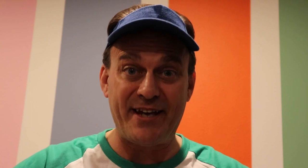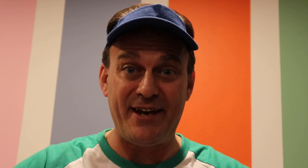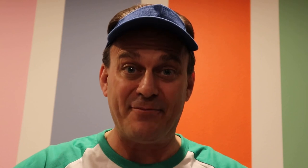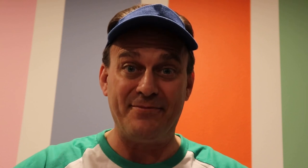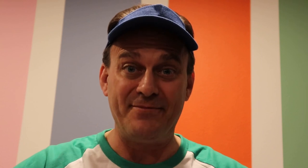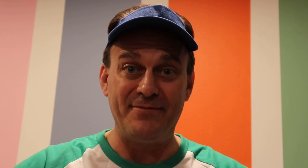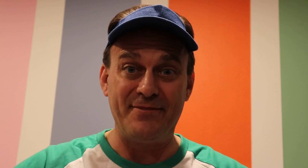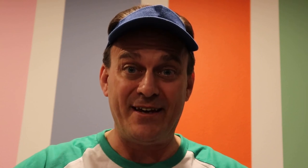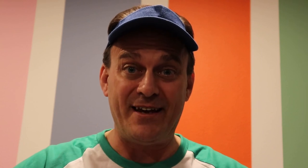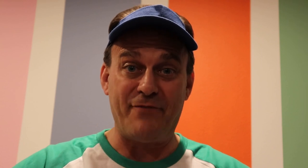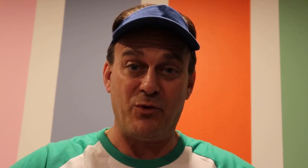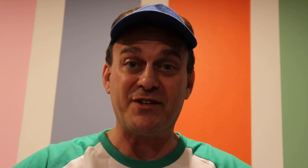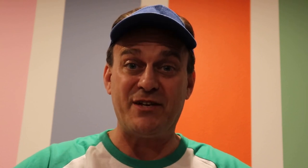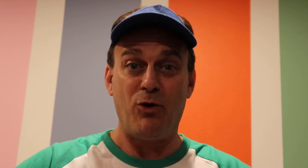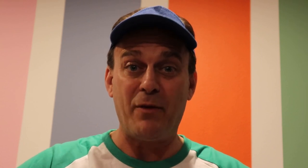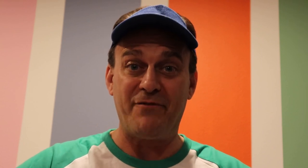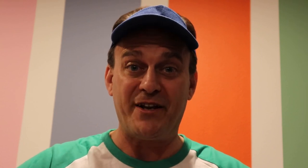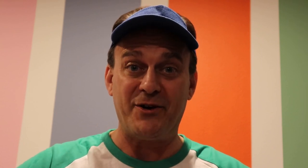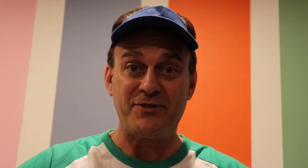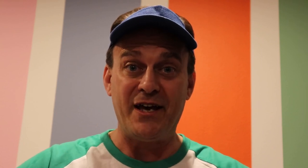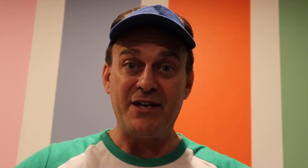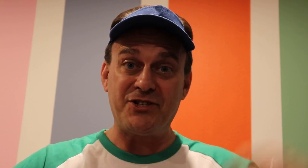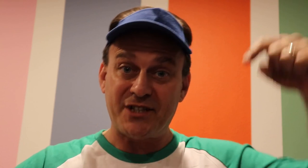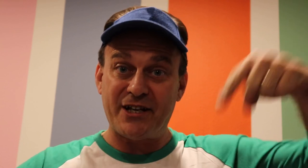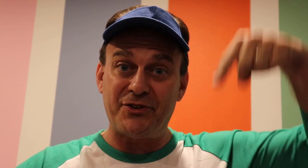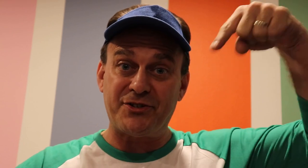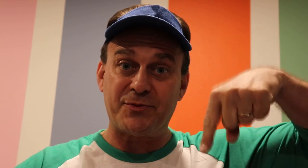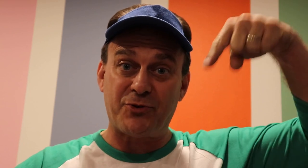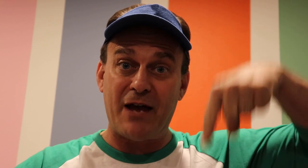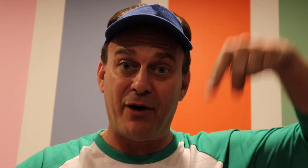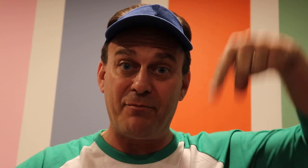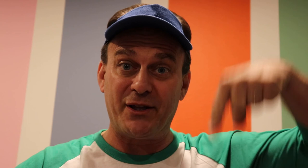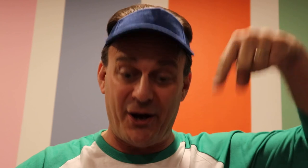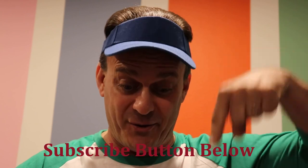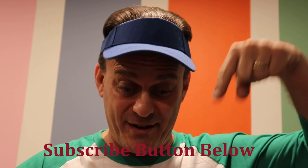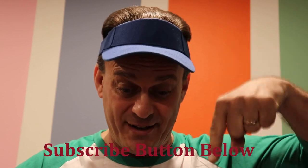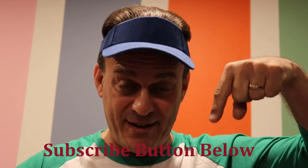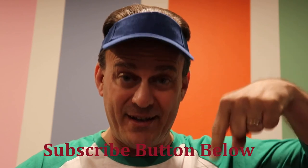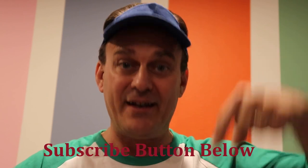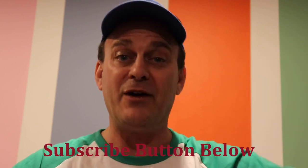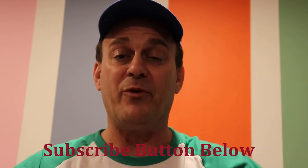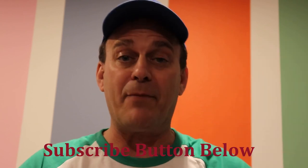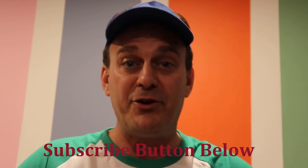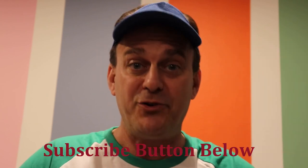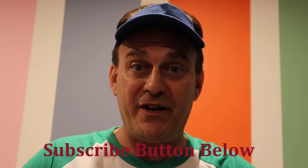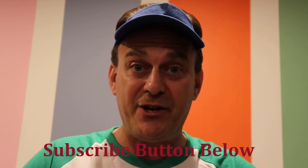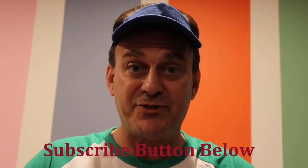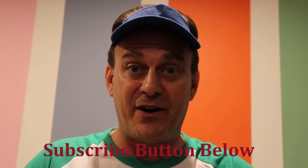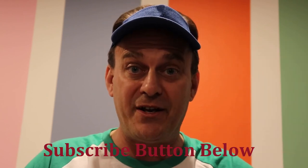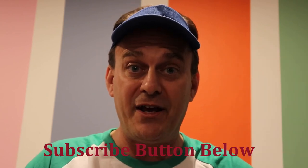Tim. If you want to see more of my videos, just click on the subscribe button below. When I put new videos on,